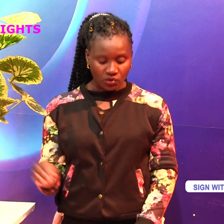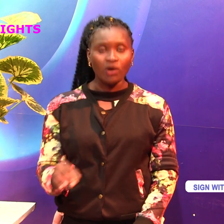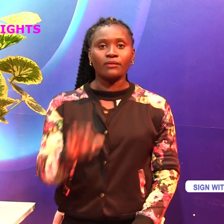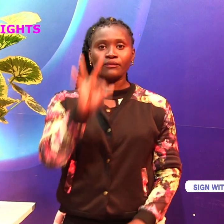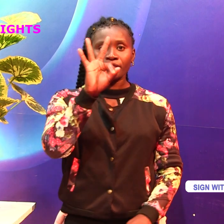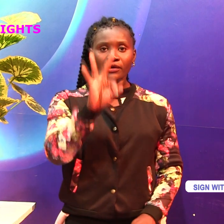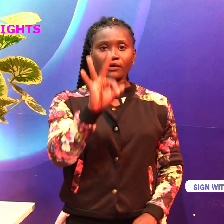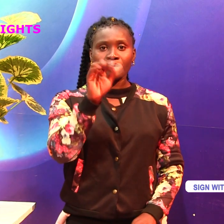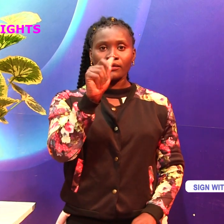So